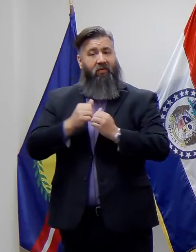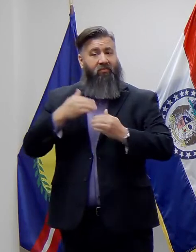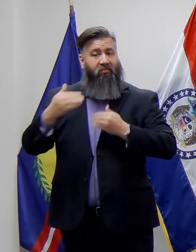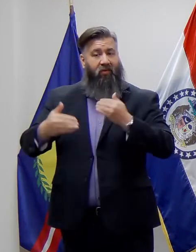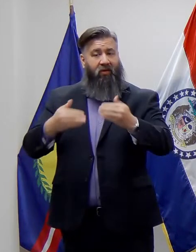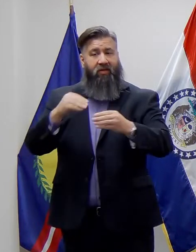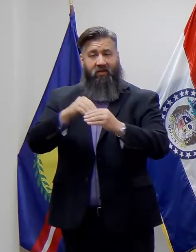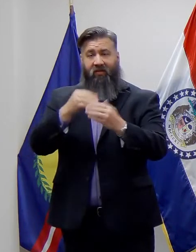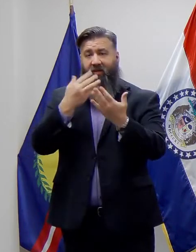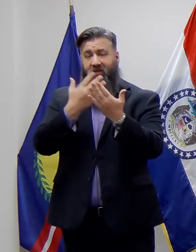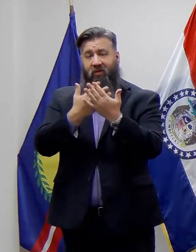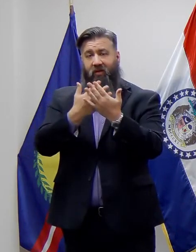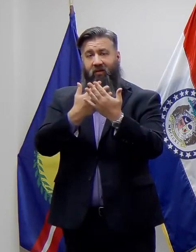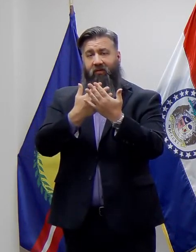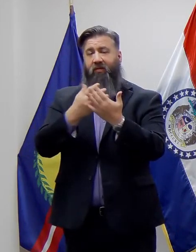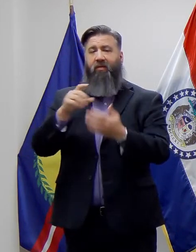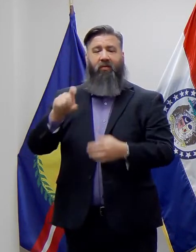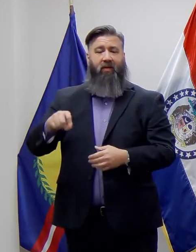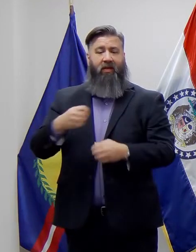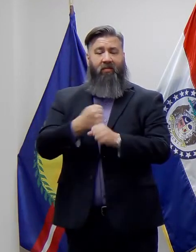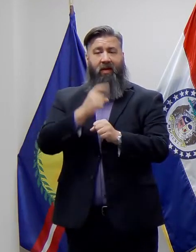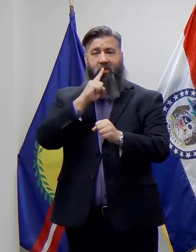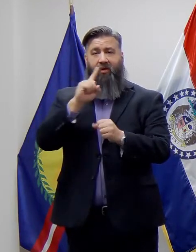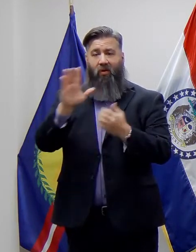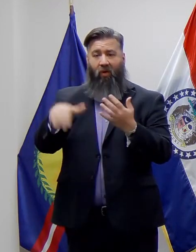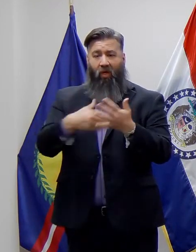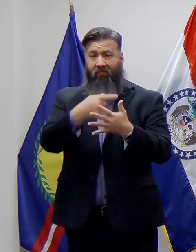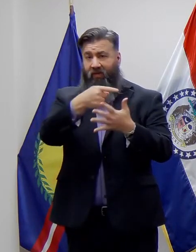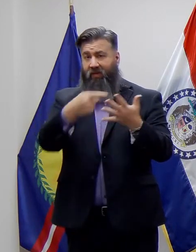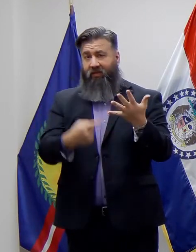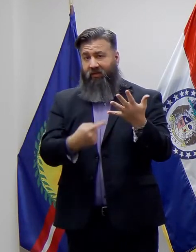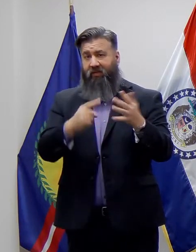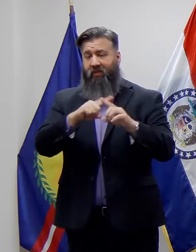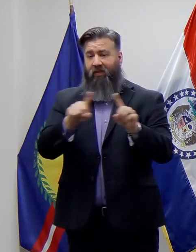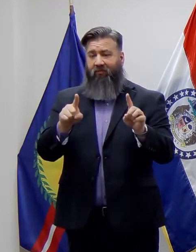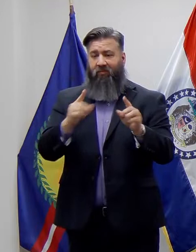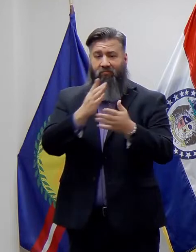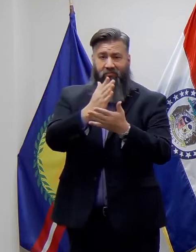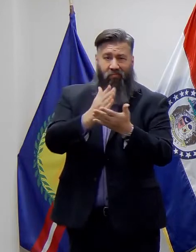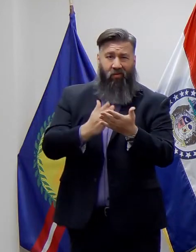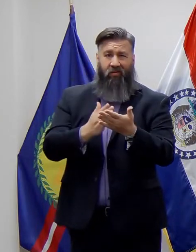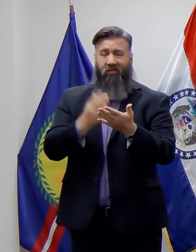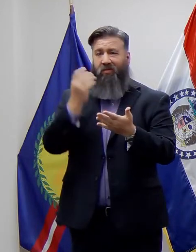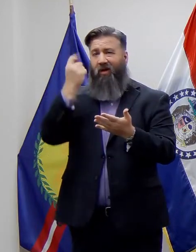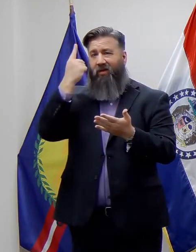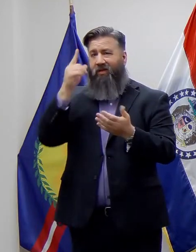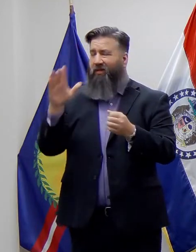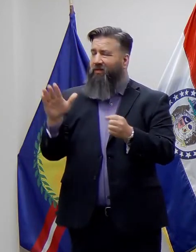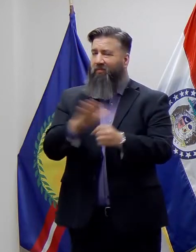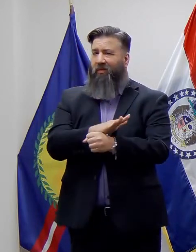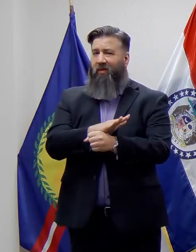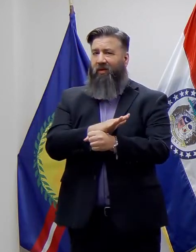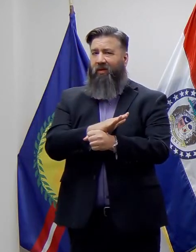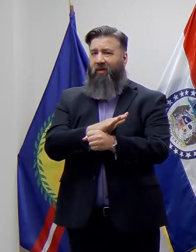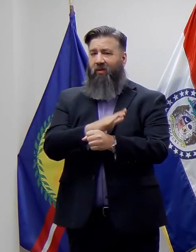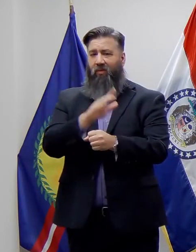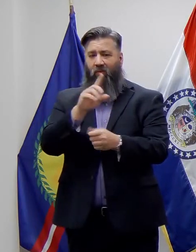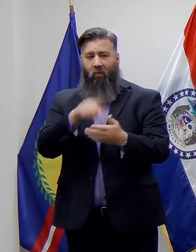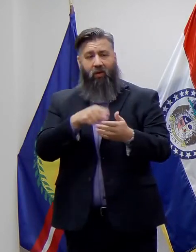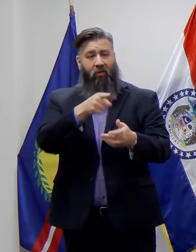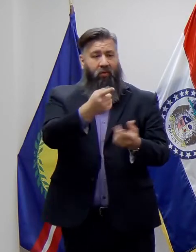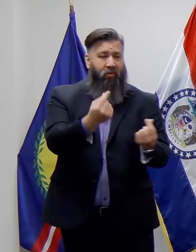and we need to make sure that all of these different components understand completely what each other are